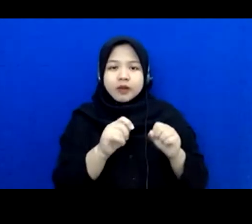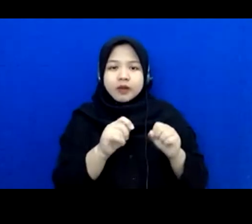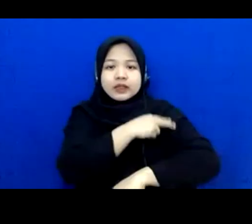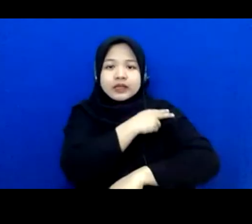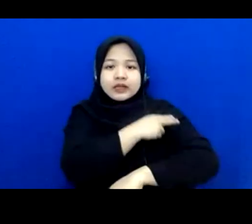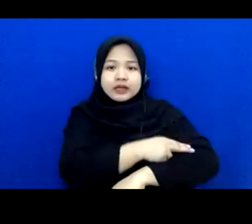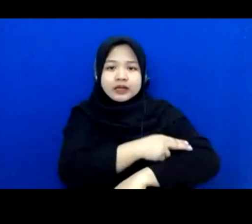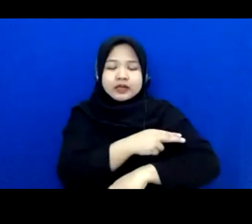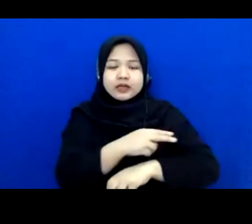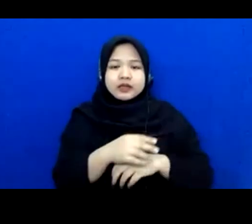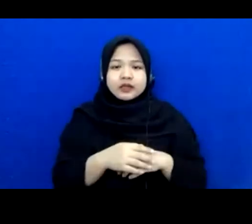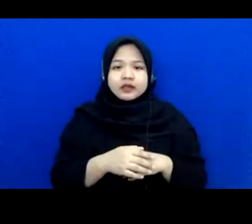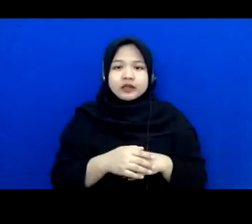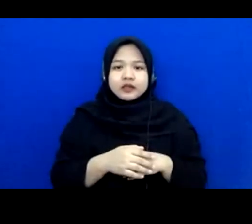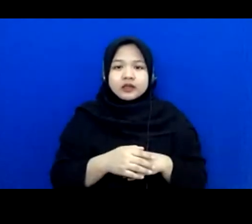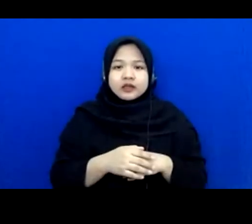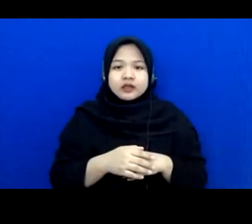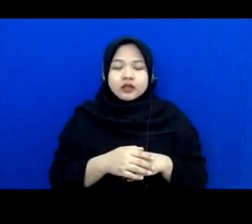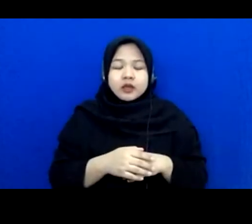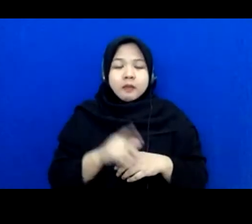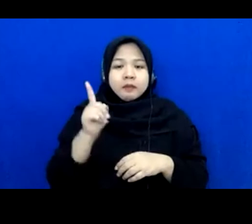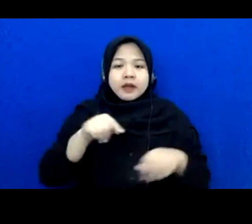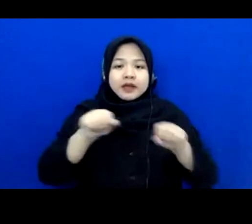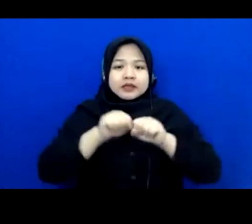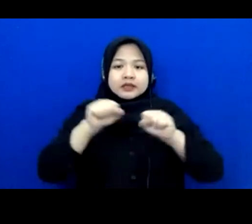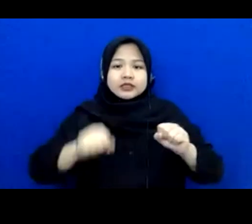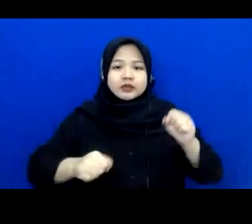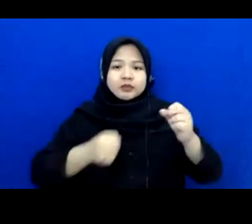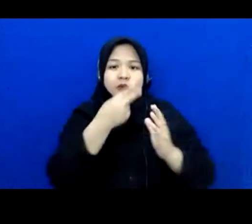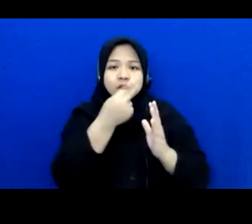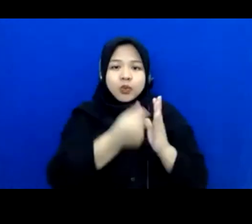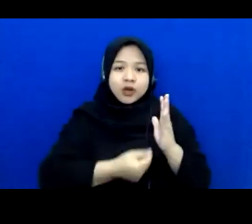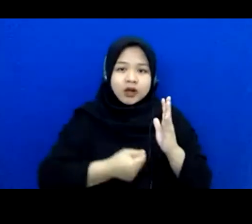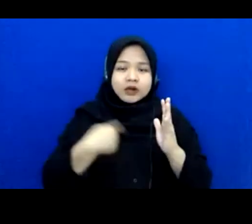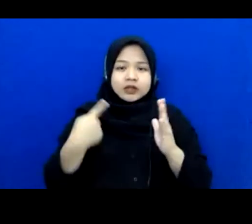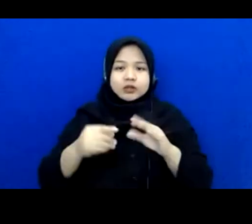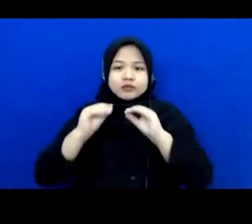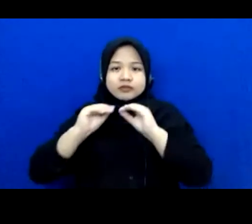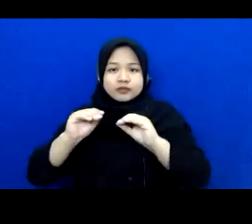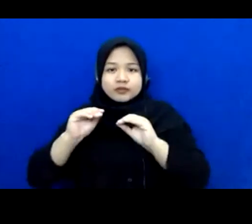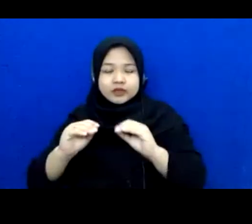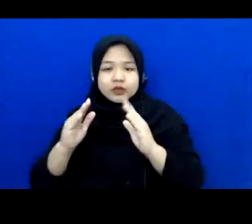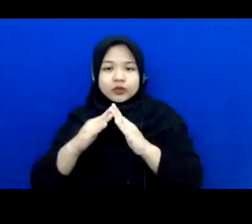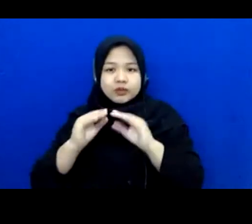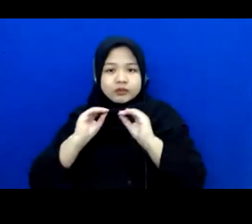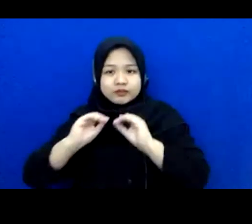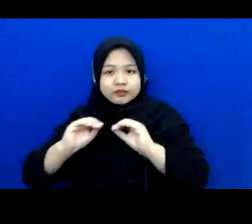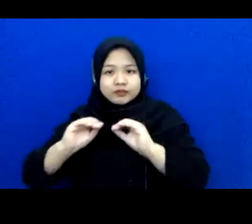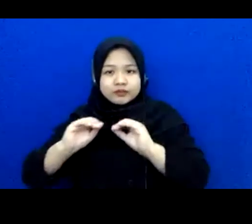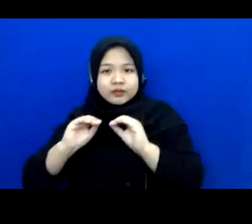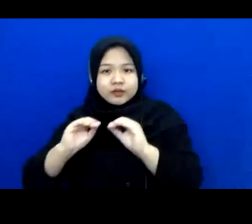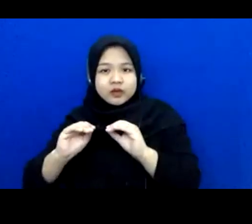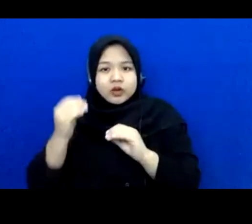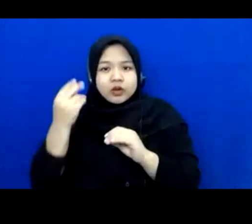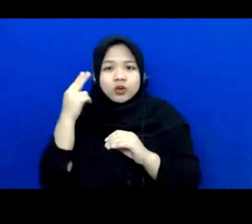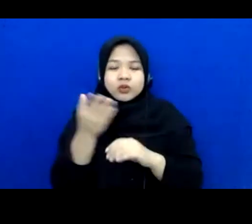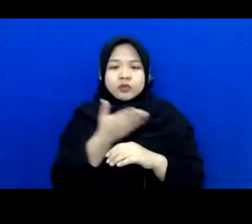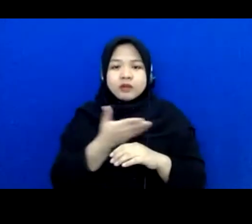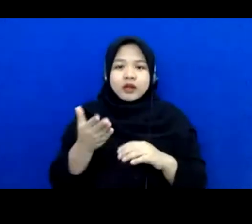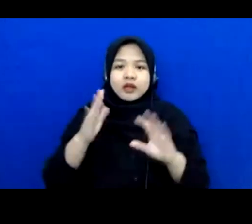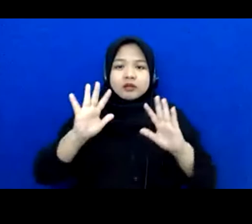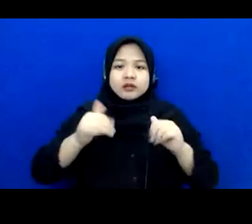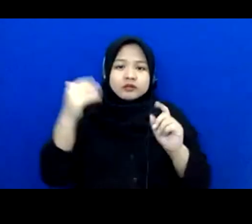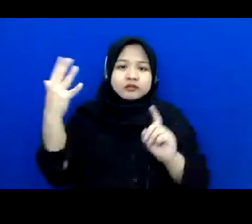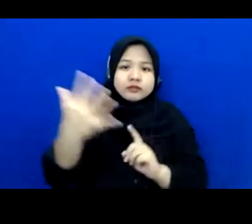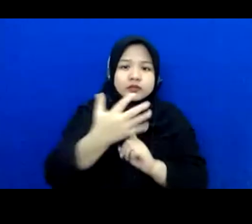rigorous clinical monitoring system, but also our training in-house enables us as well to deliver those outcomes and means that